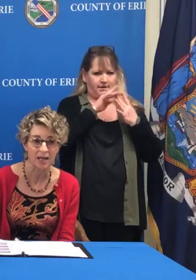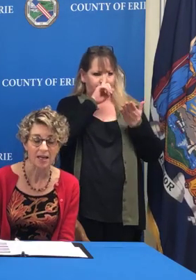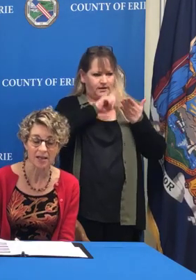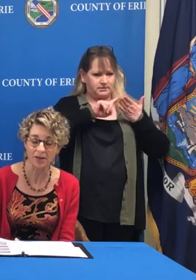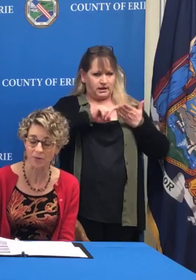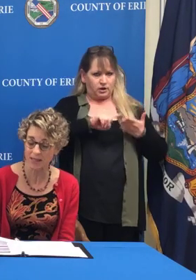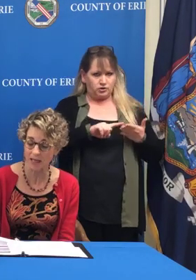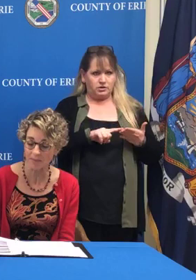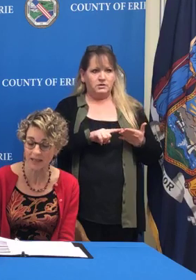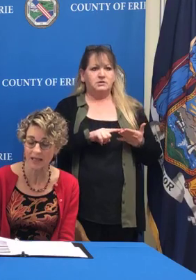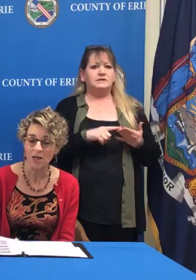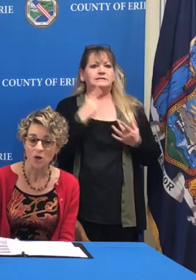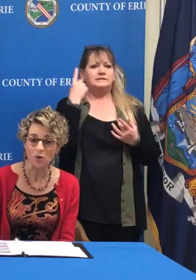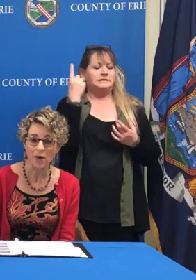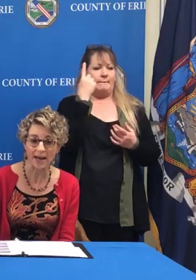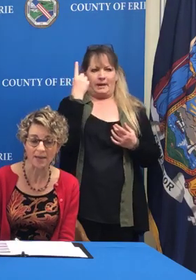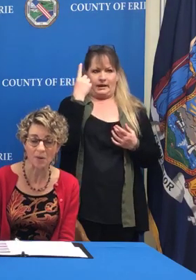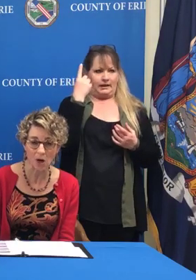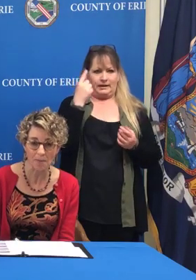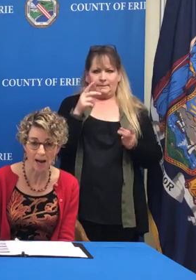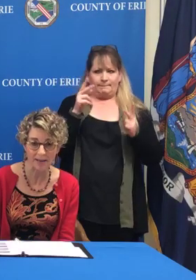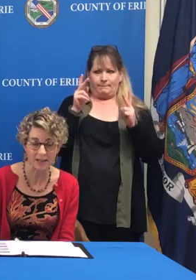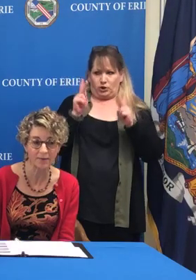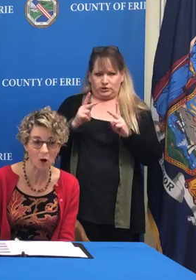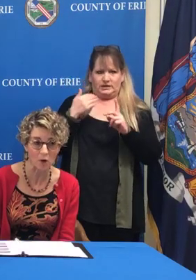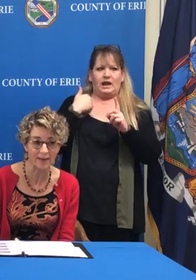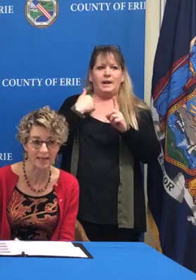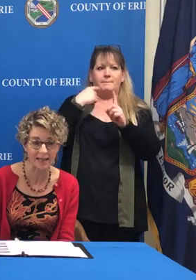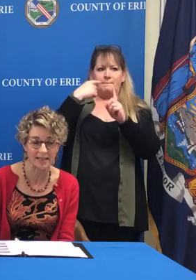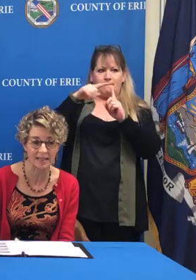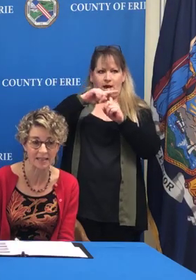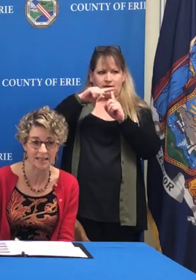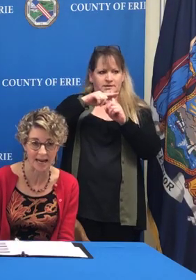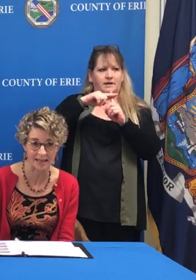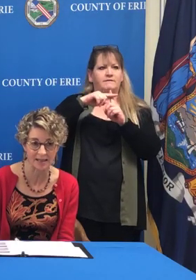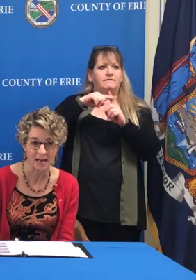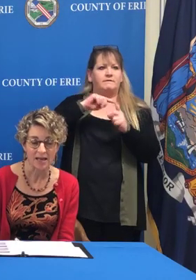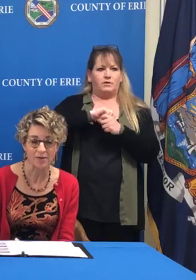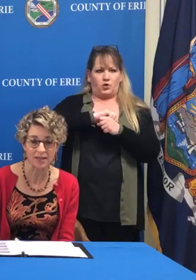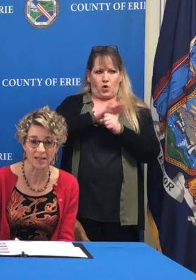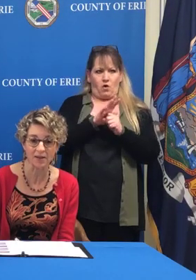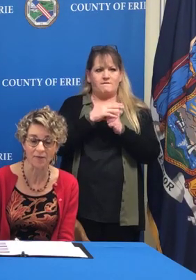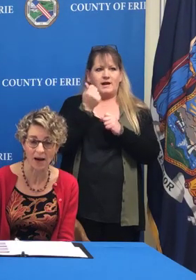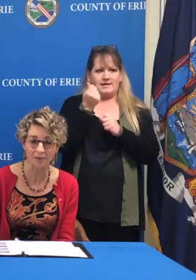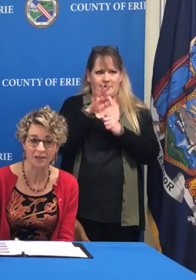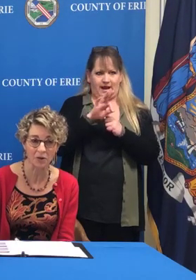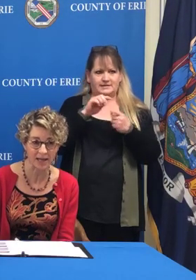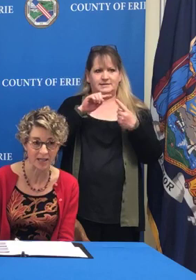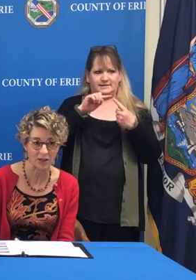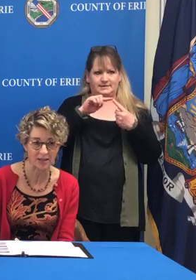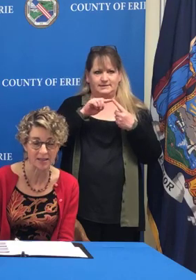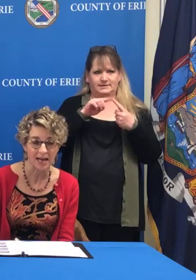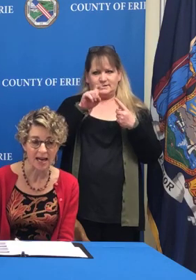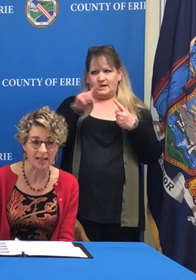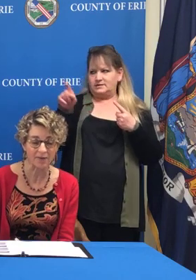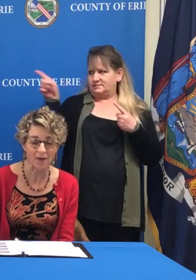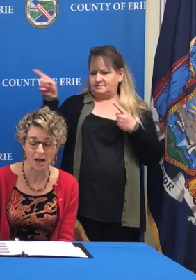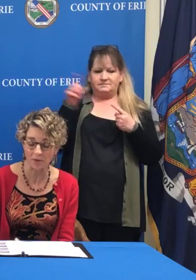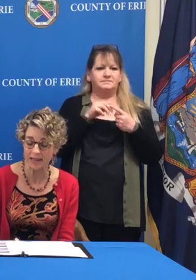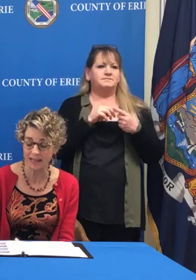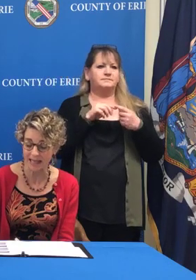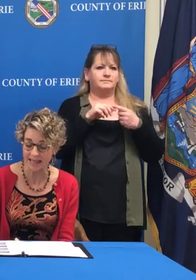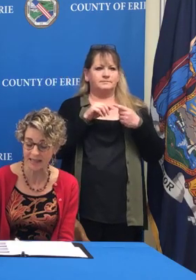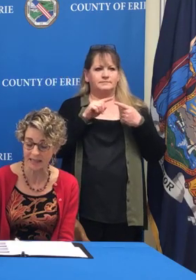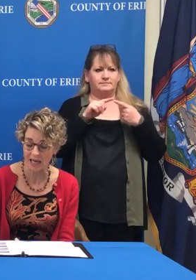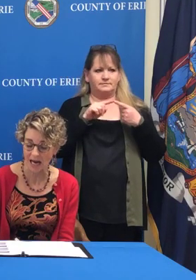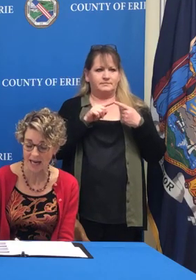investigation that there was somebody who had a positive COVID-19 test that was in the following locations at the